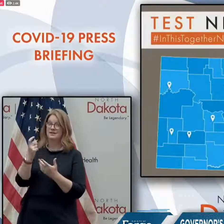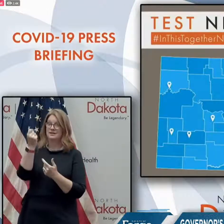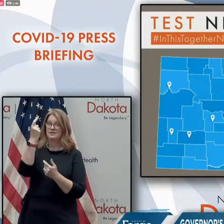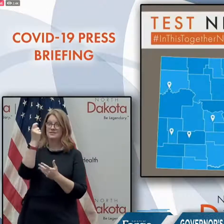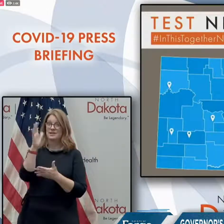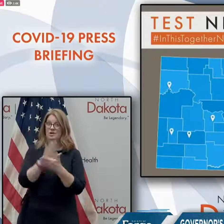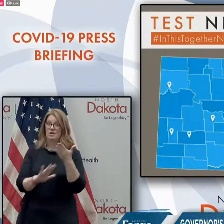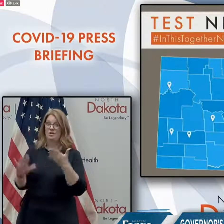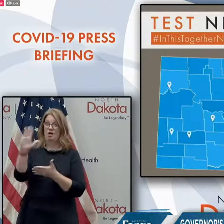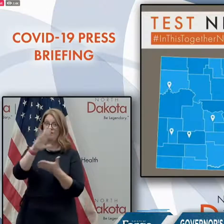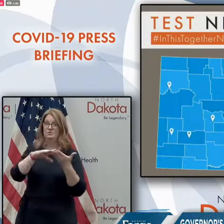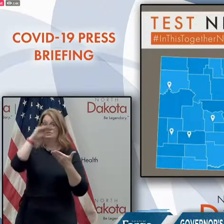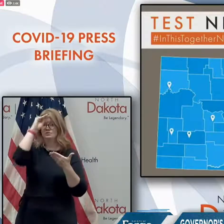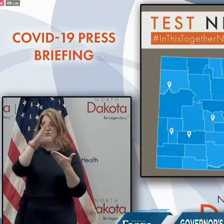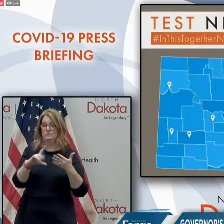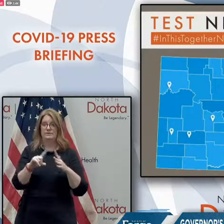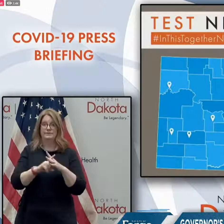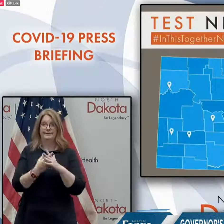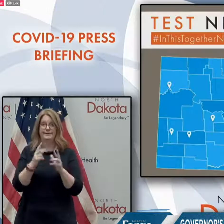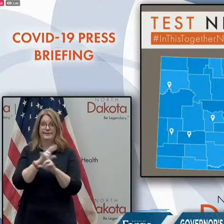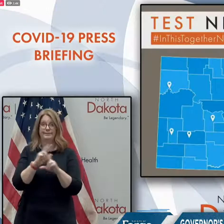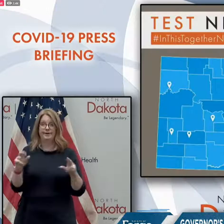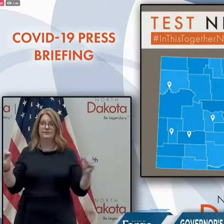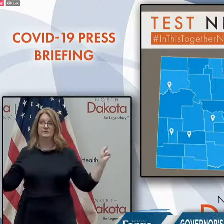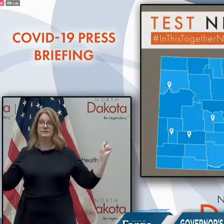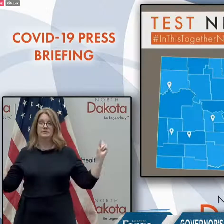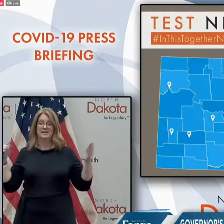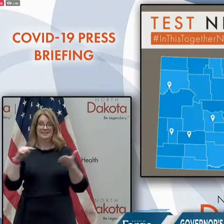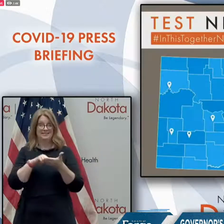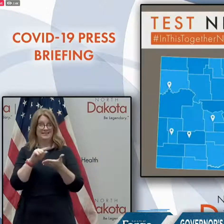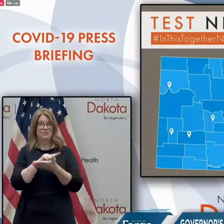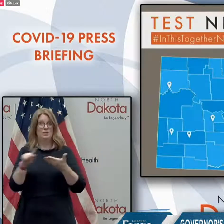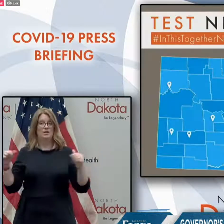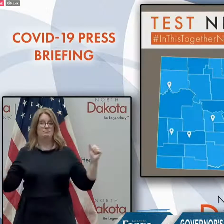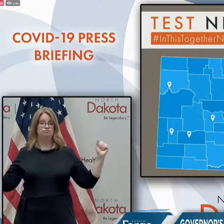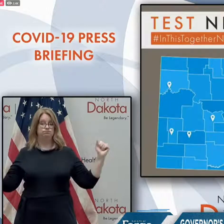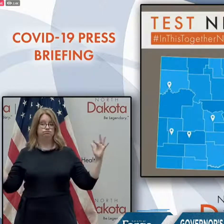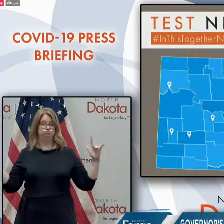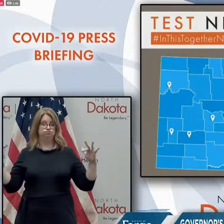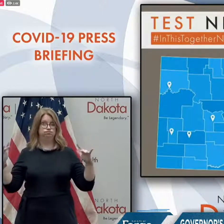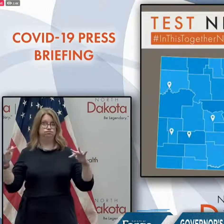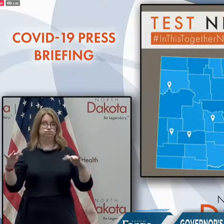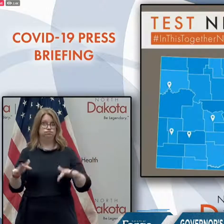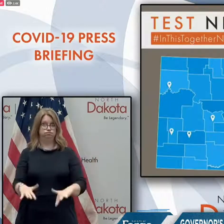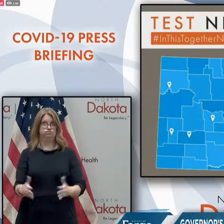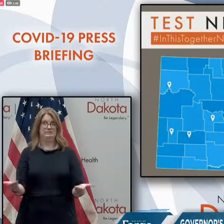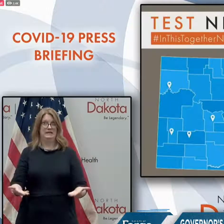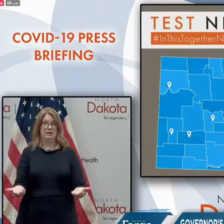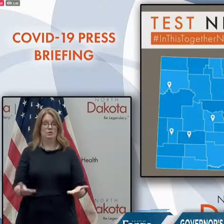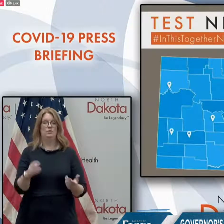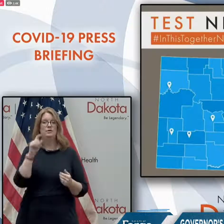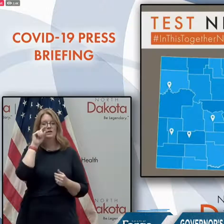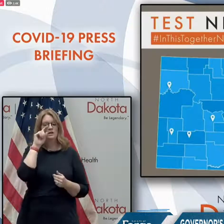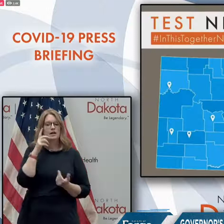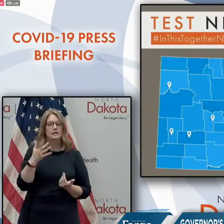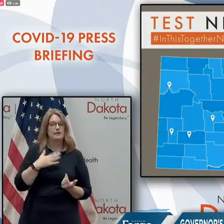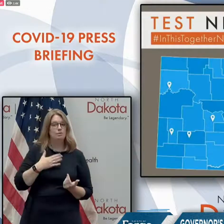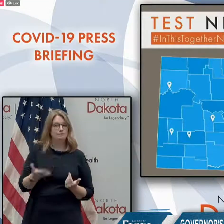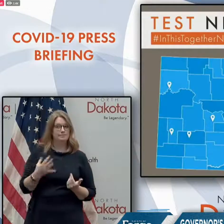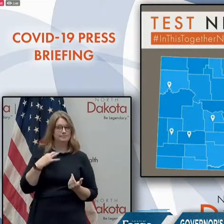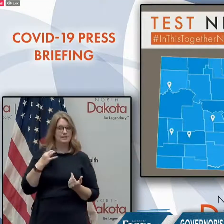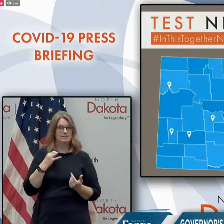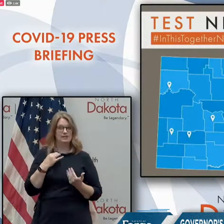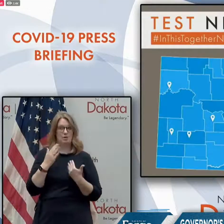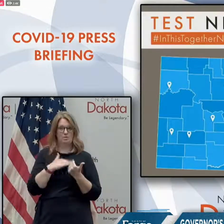the state are packing their bags. Thousands of them this week will be voluntarily going to one of nearly